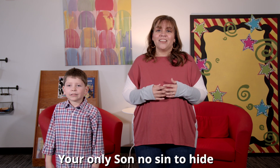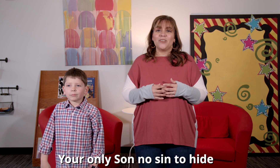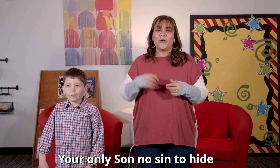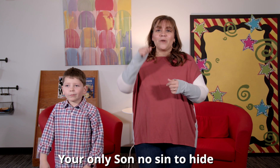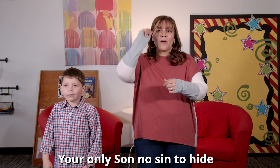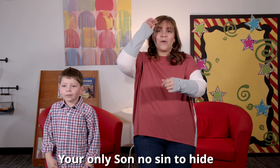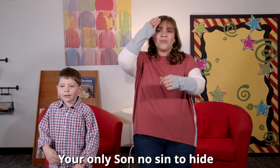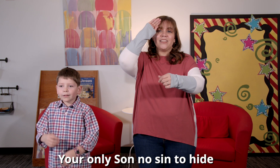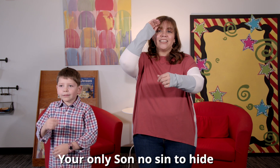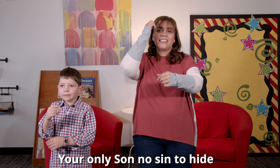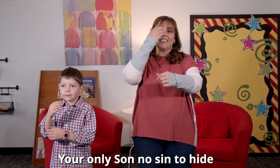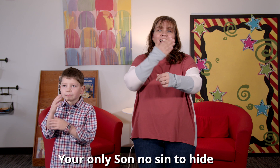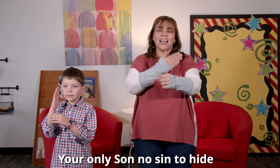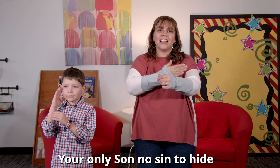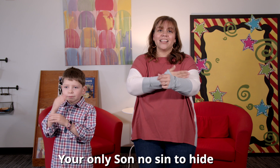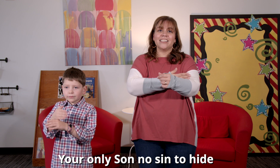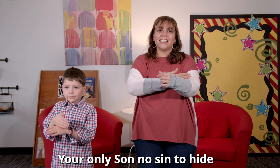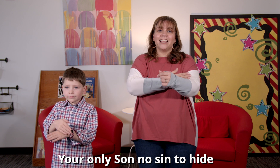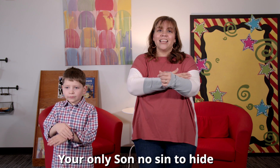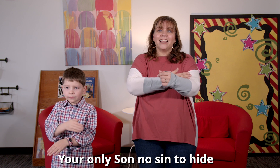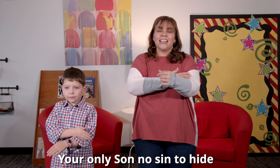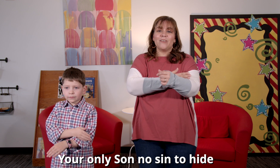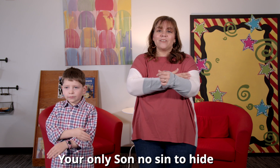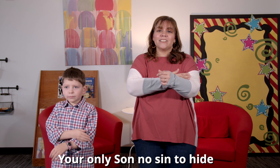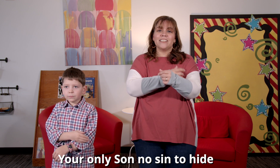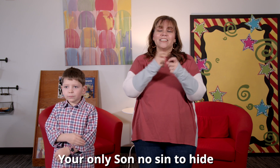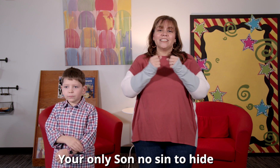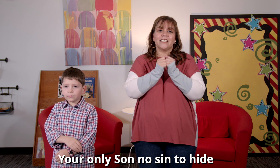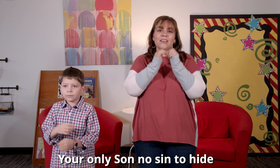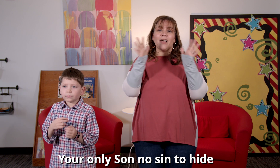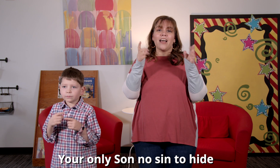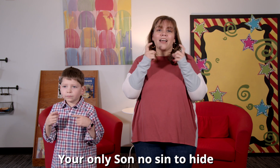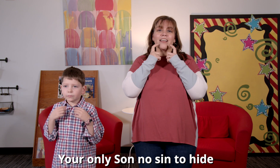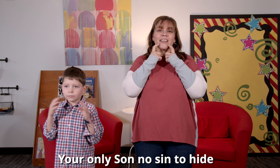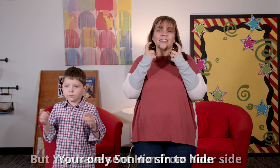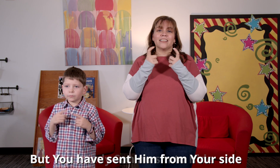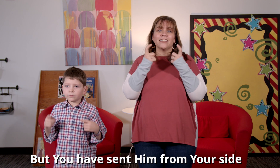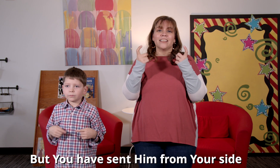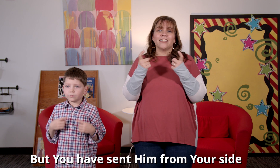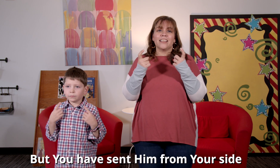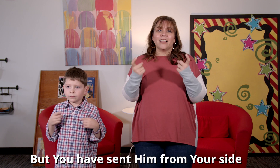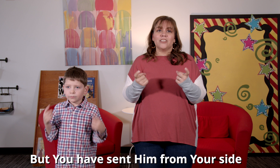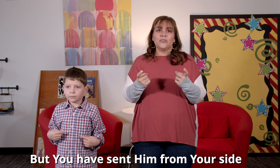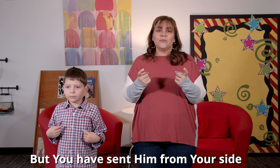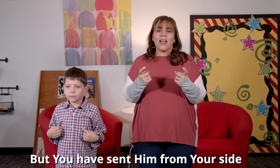Your only son, no sin to hide, but you